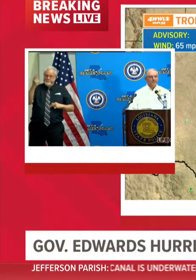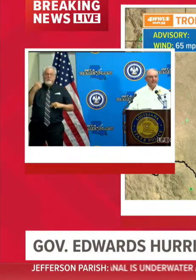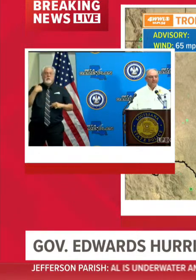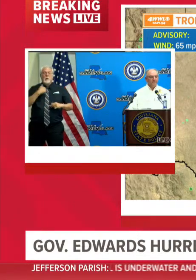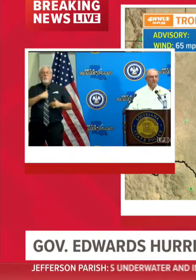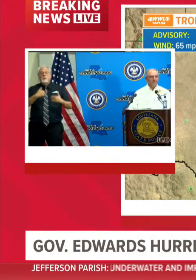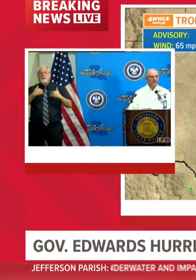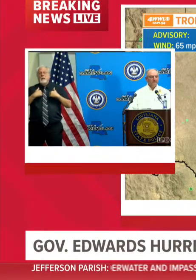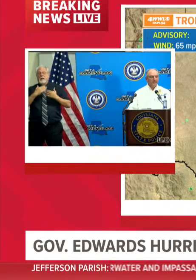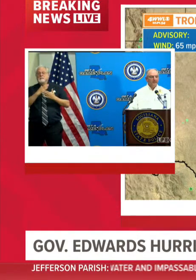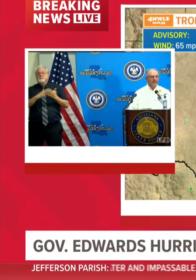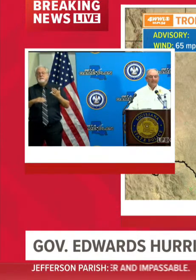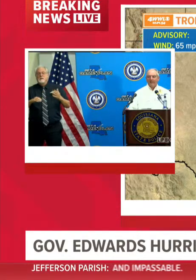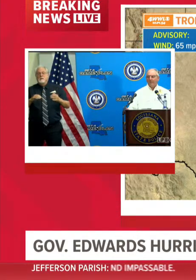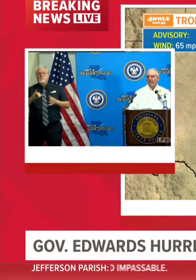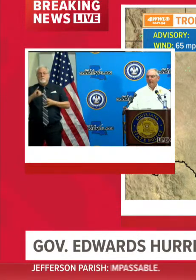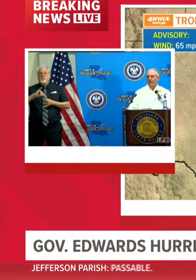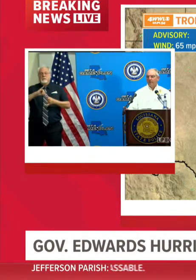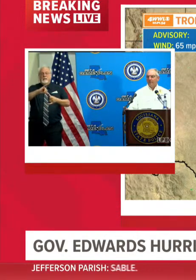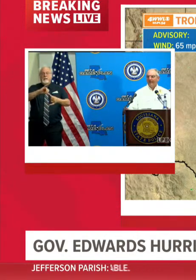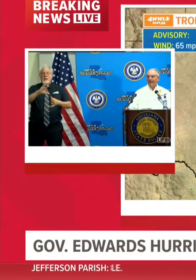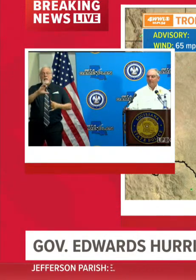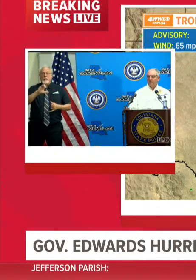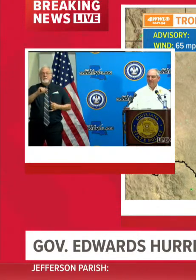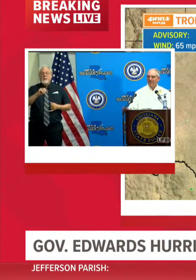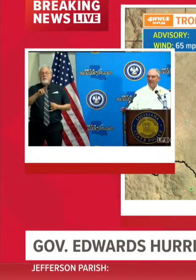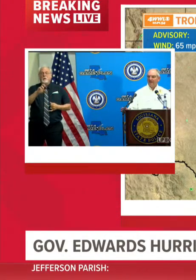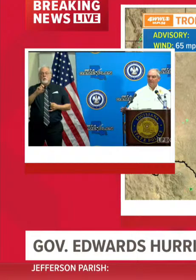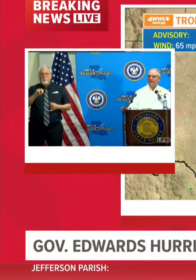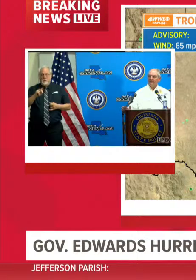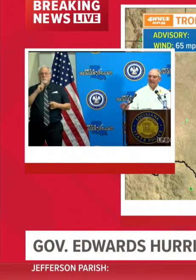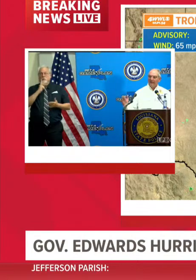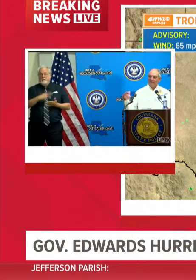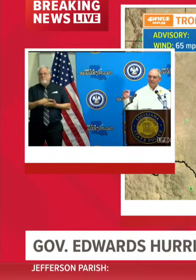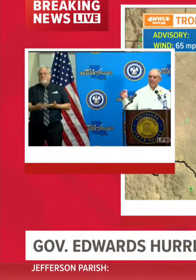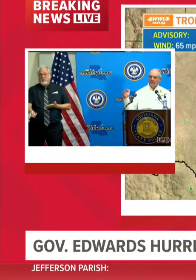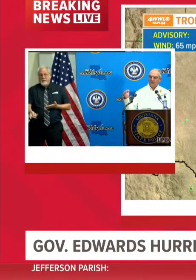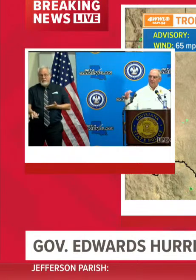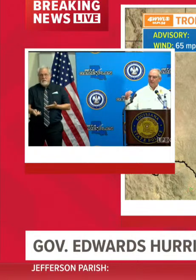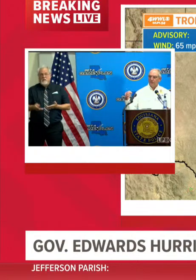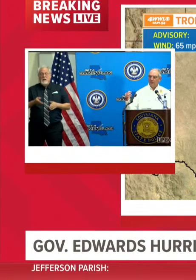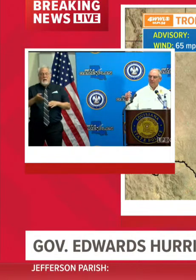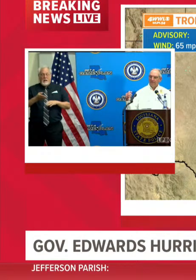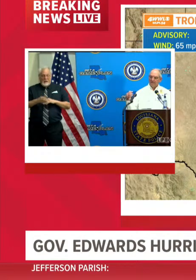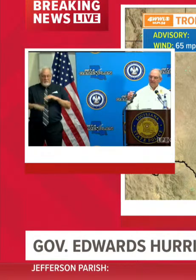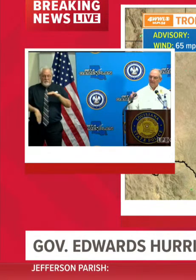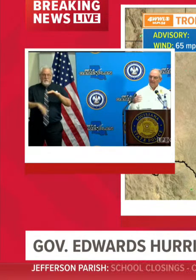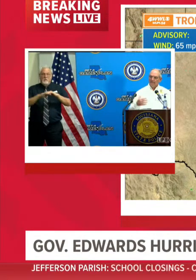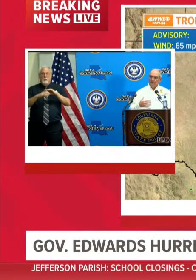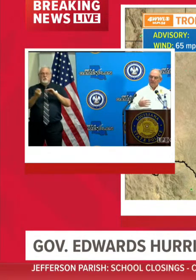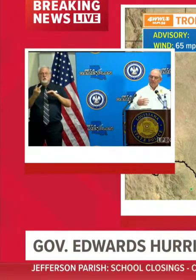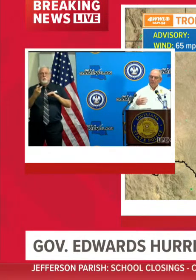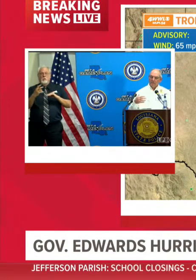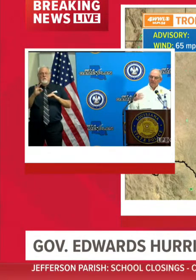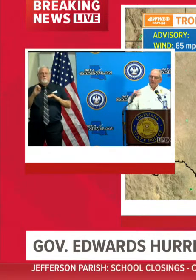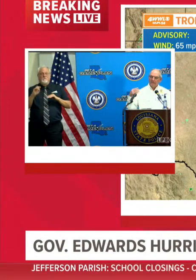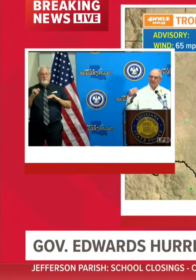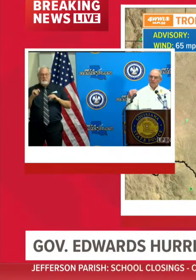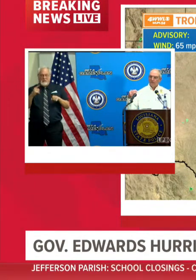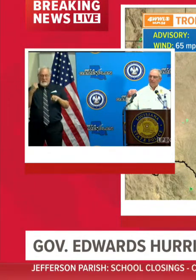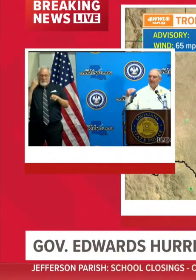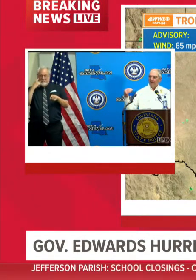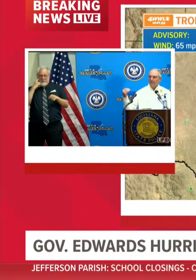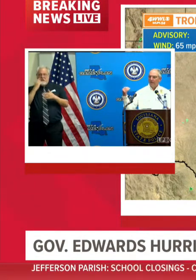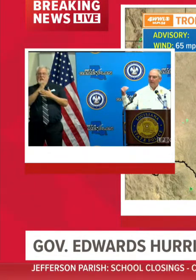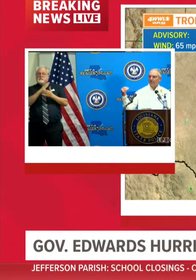had some gauges in Cameron Parish that actually failed after registering 12 feet. And so we think that